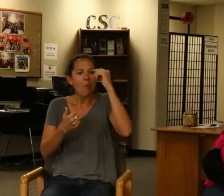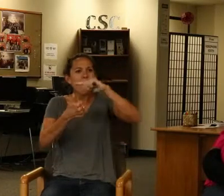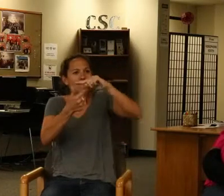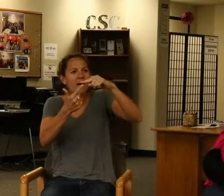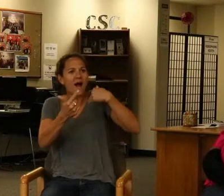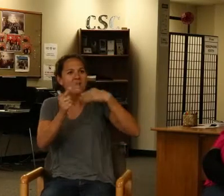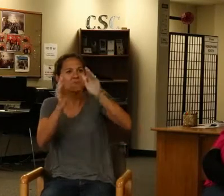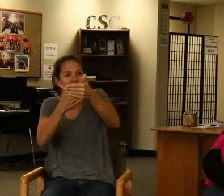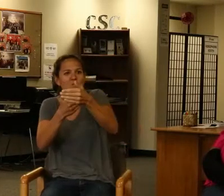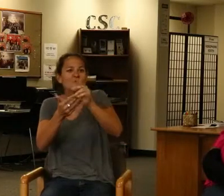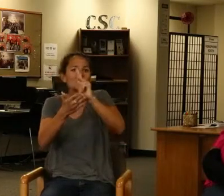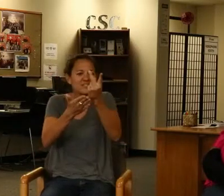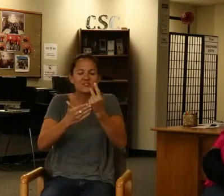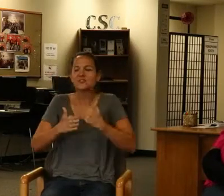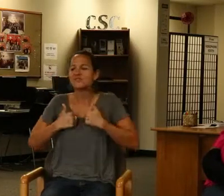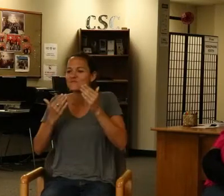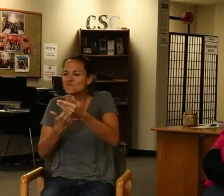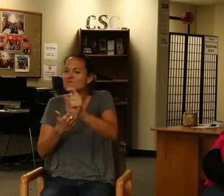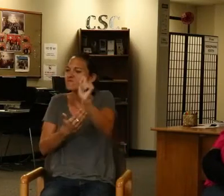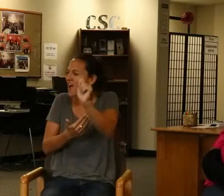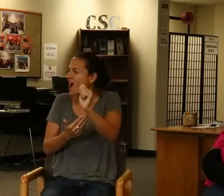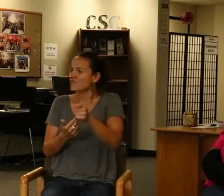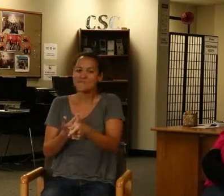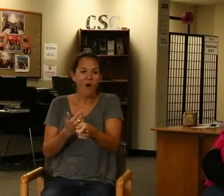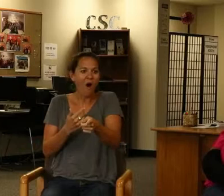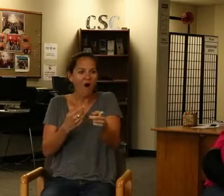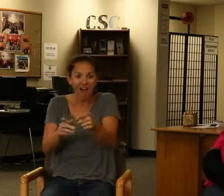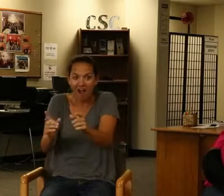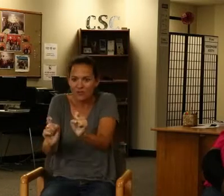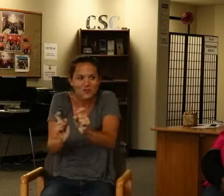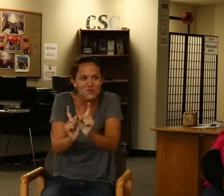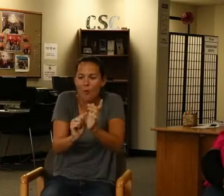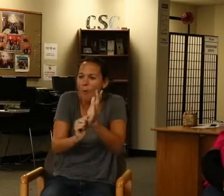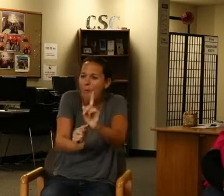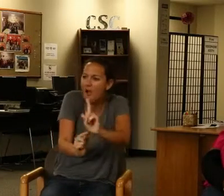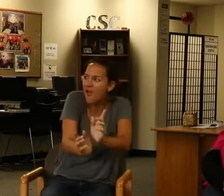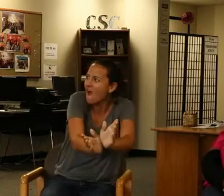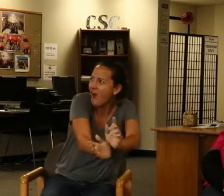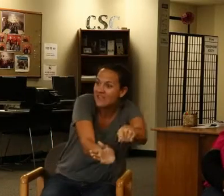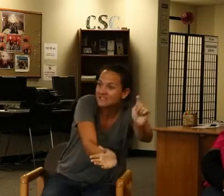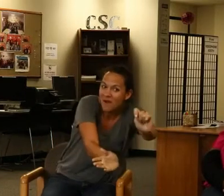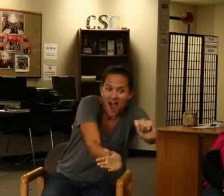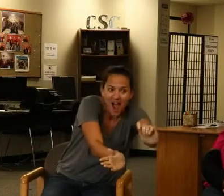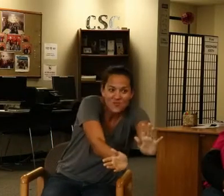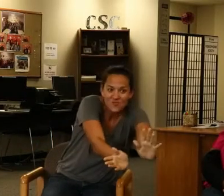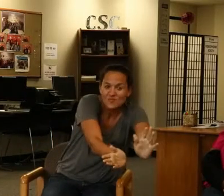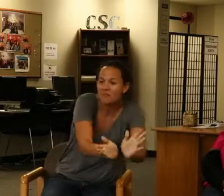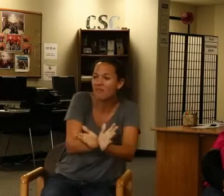You can see, oh, we have all of these things. We have the kitchen, we have the living room, the bathroom, oh, the toilet. Show where these things are. This